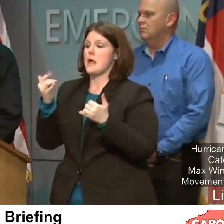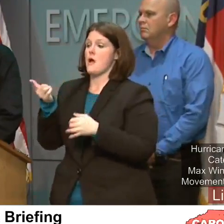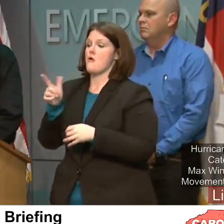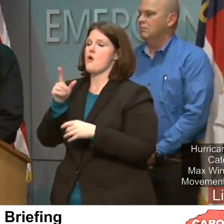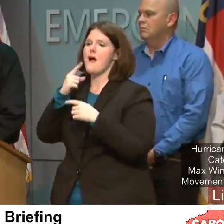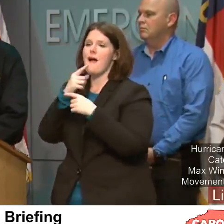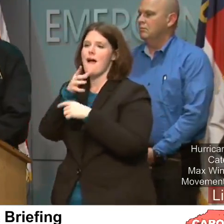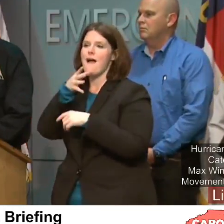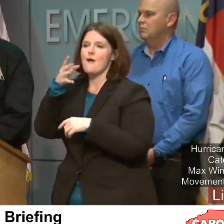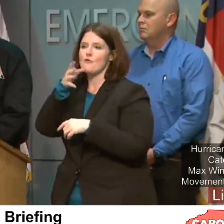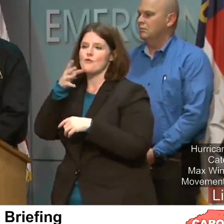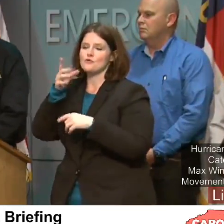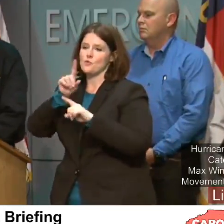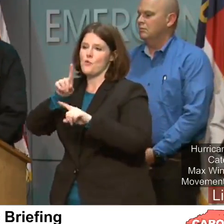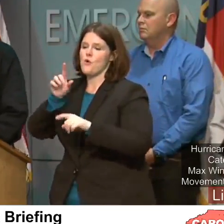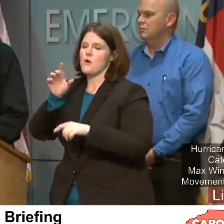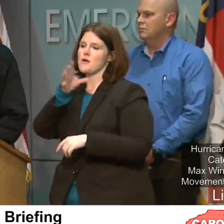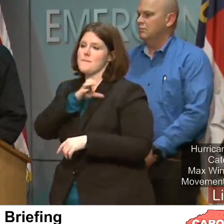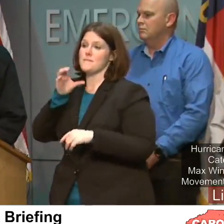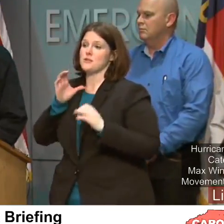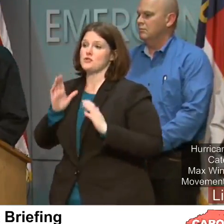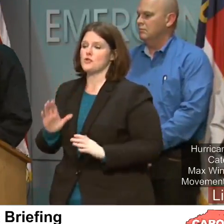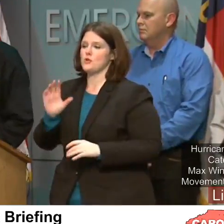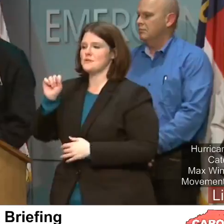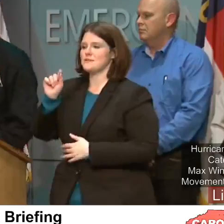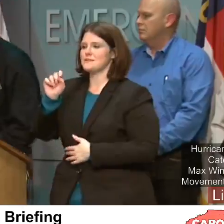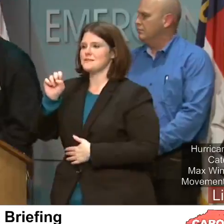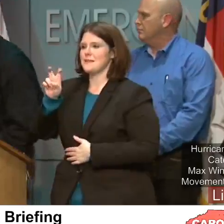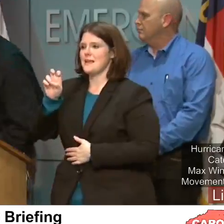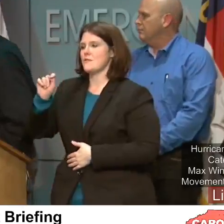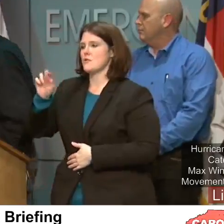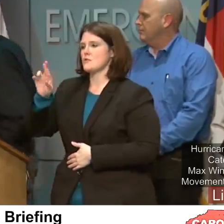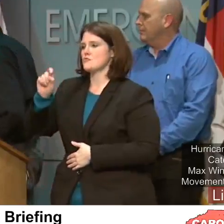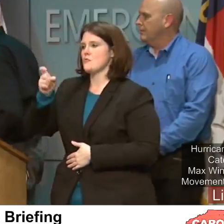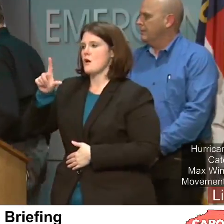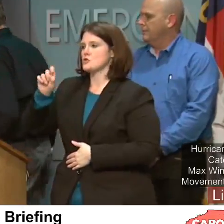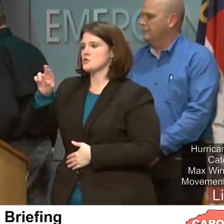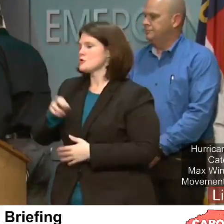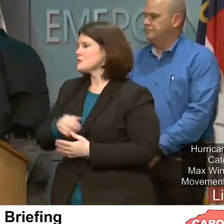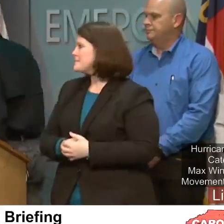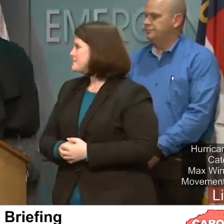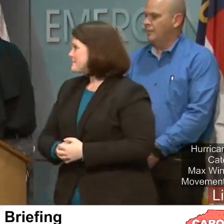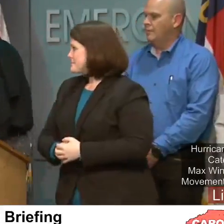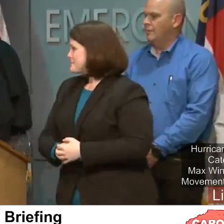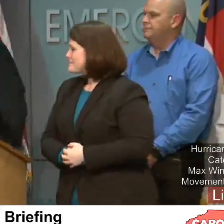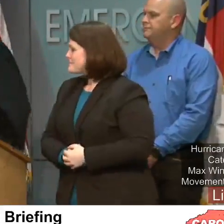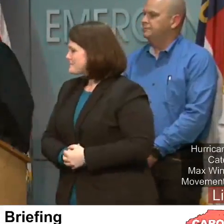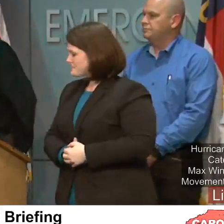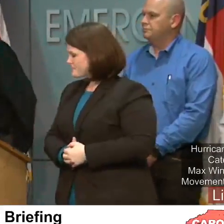Carolina, we have Agriculture Commissioner Steve Trachsel with us. Steve?